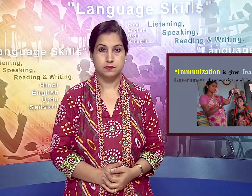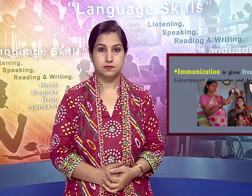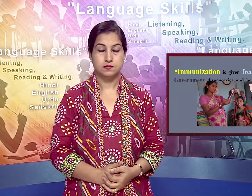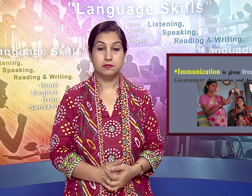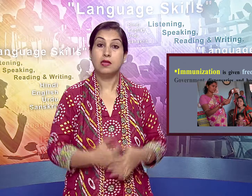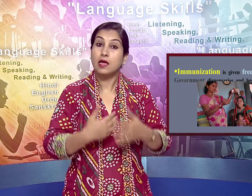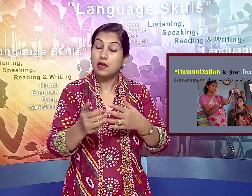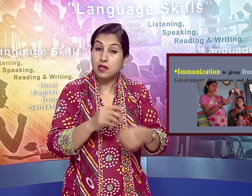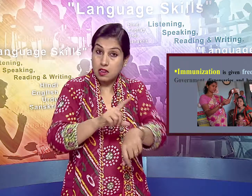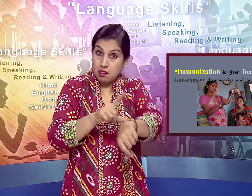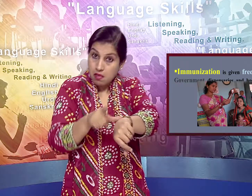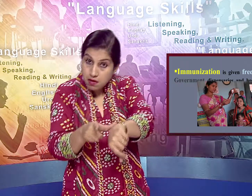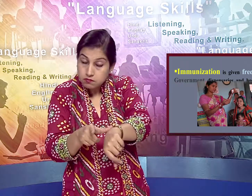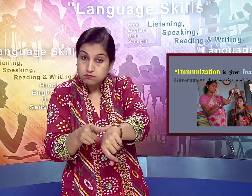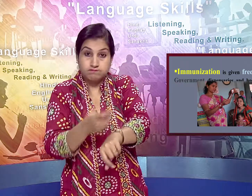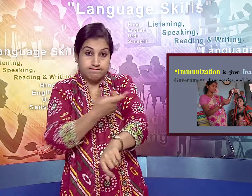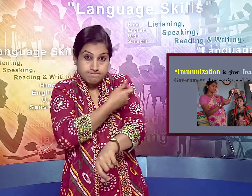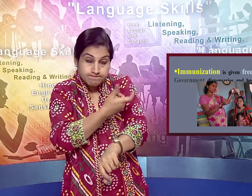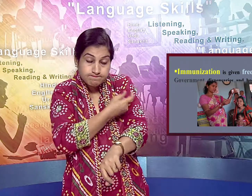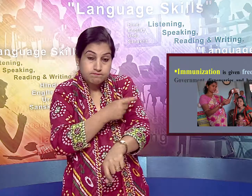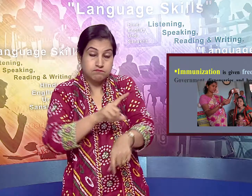Any delay in following the immunization schedule